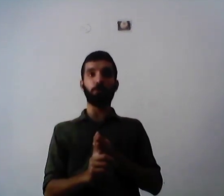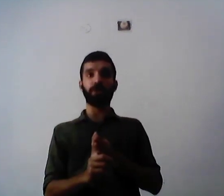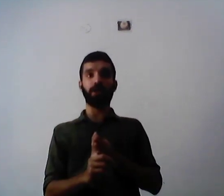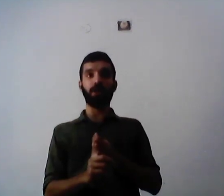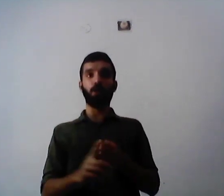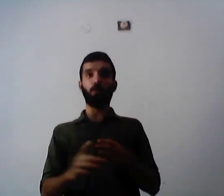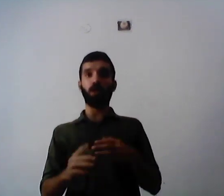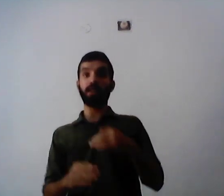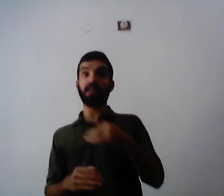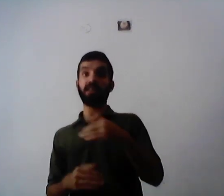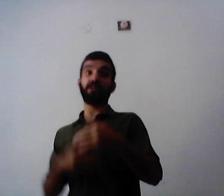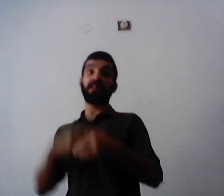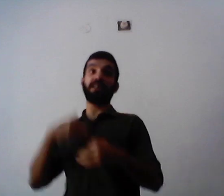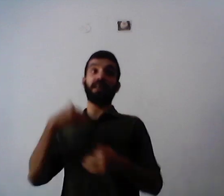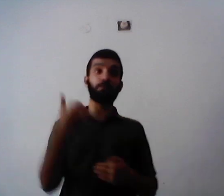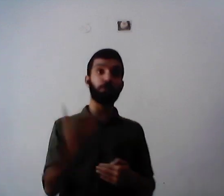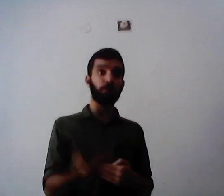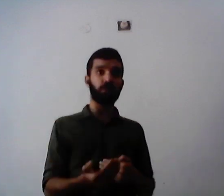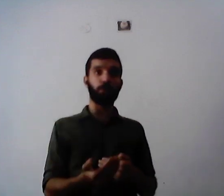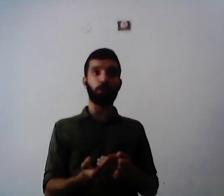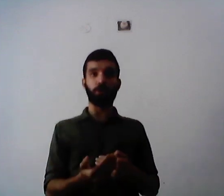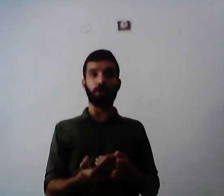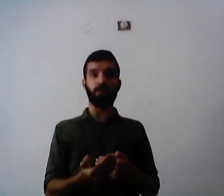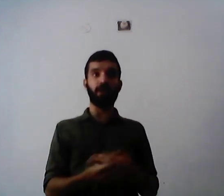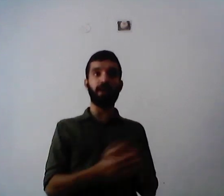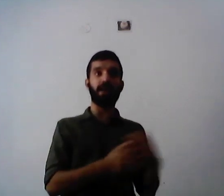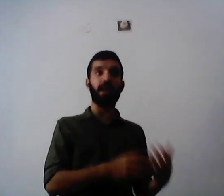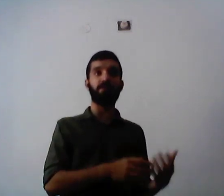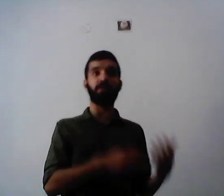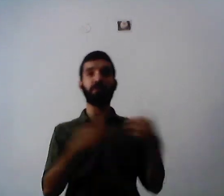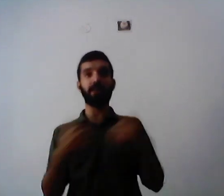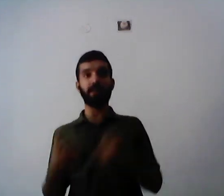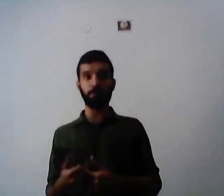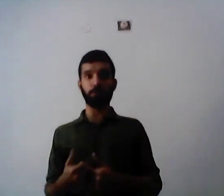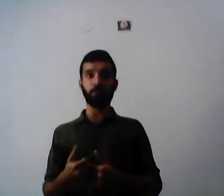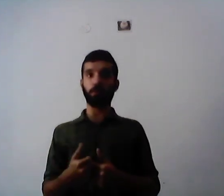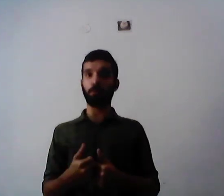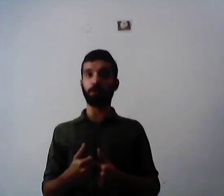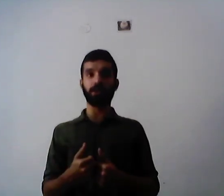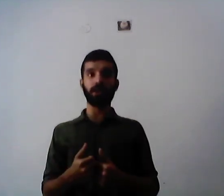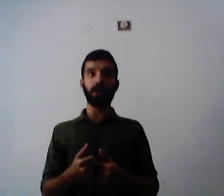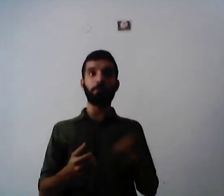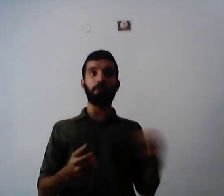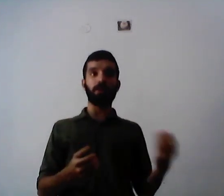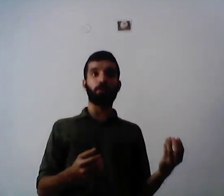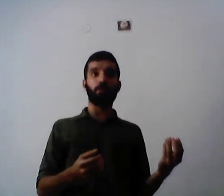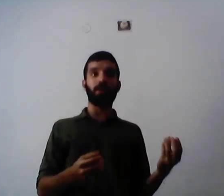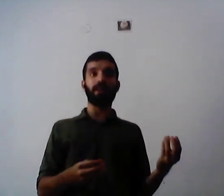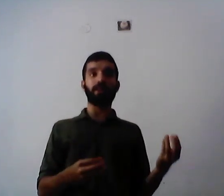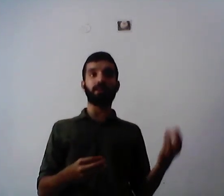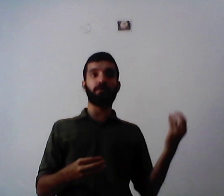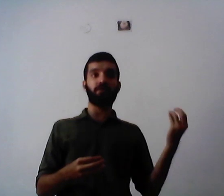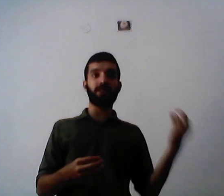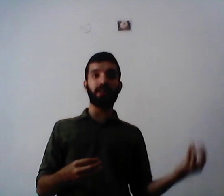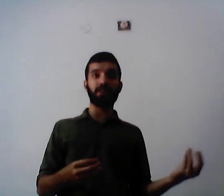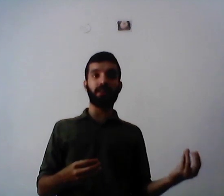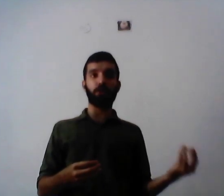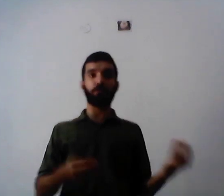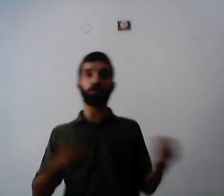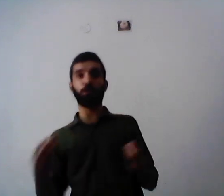solution? What are the different types of solution? We can have different types of solutions based on like the physical state of solute